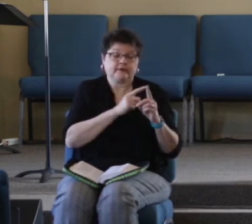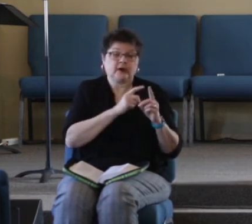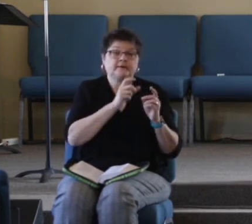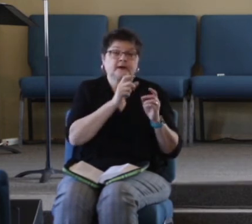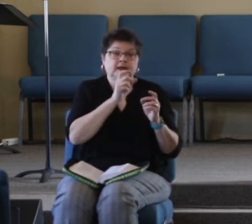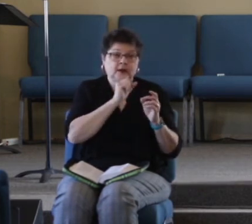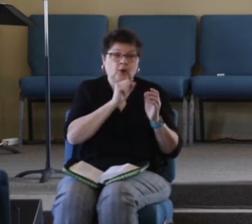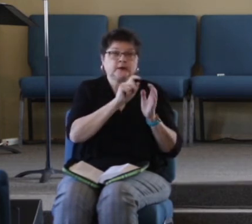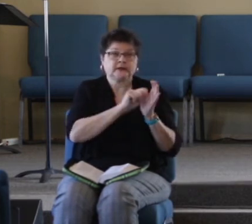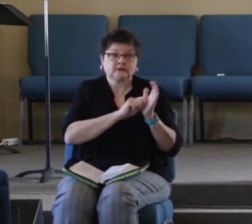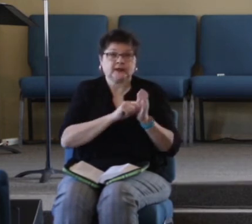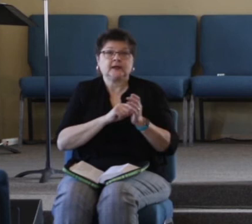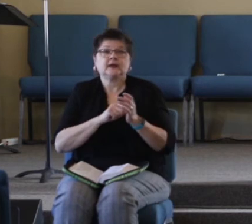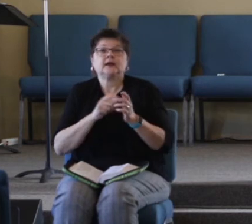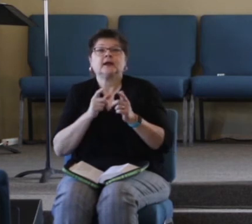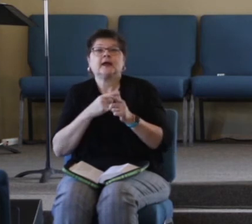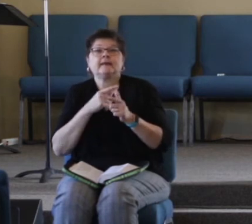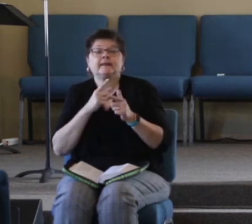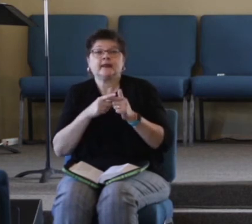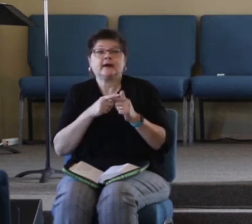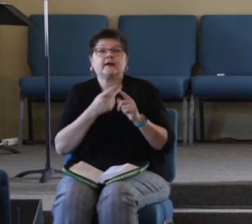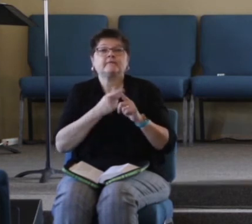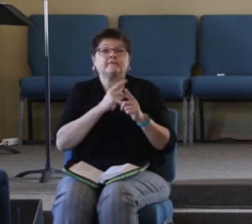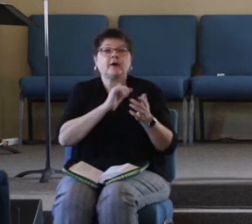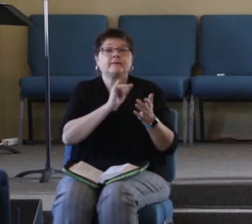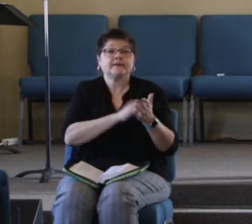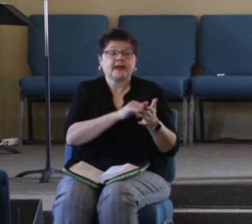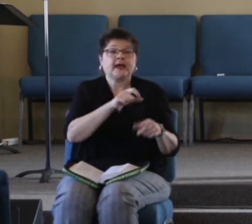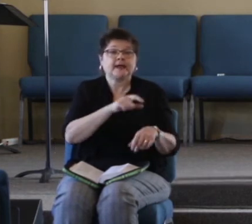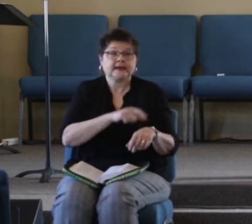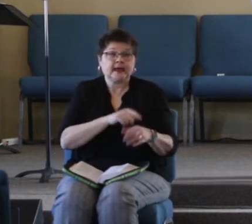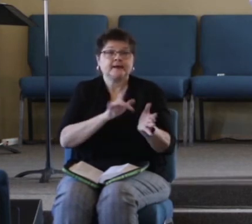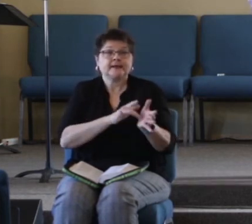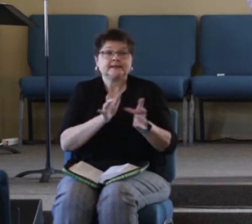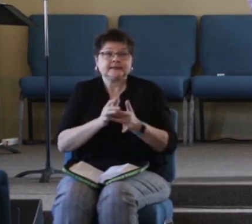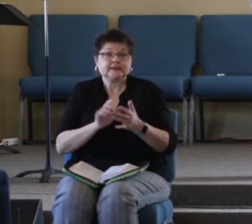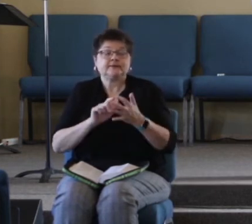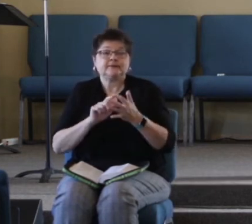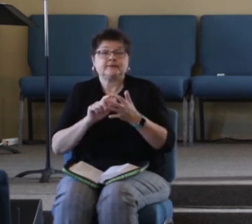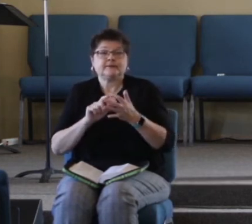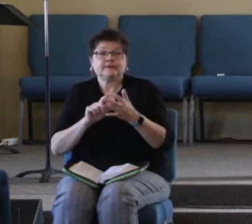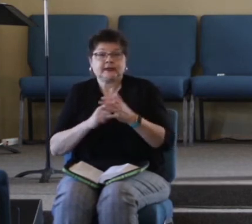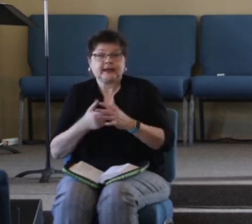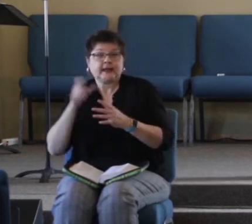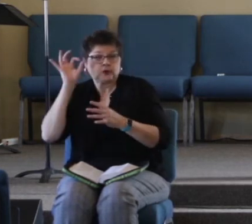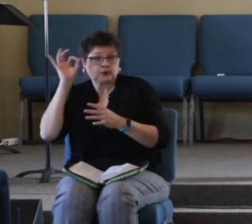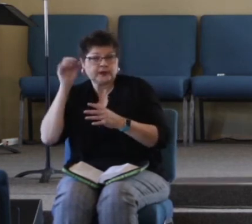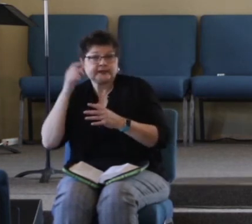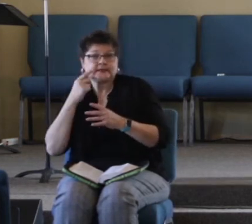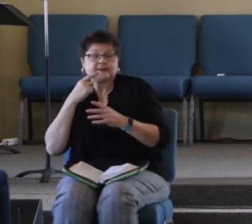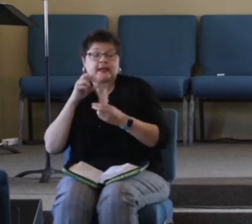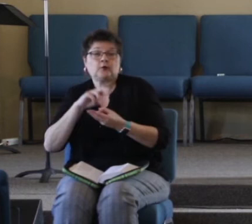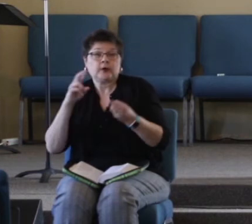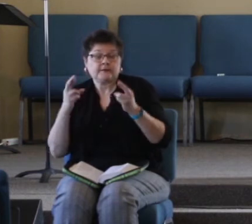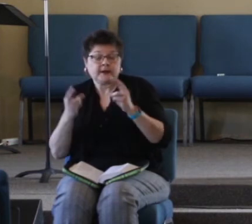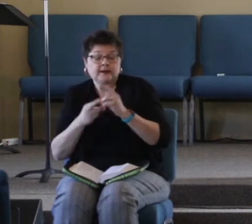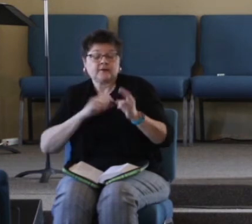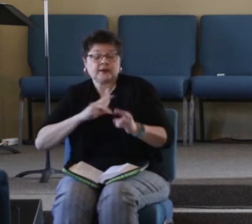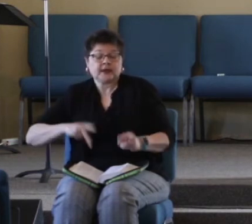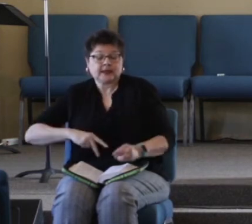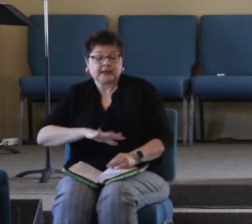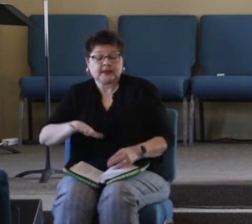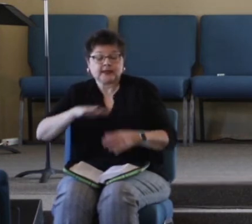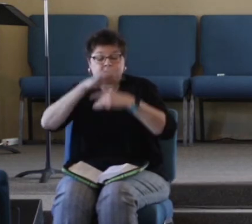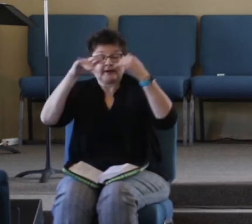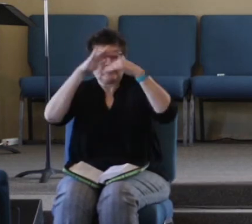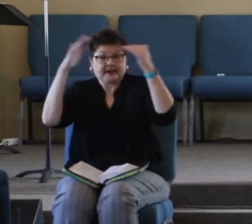that time, Jesus began to preach and say, repent, for the kingdom of heaven is at hand.